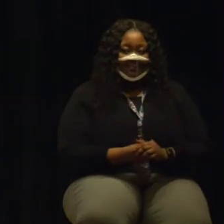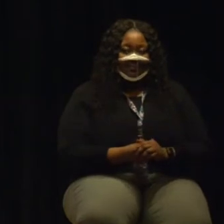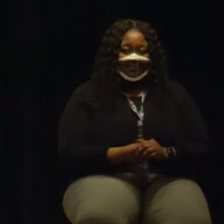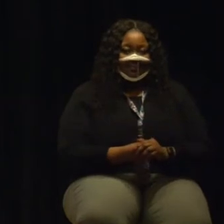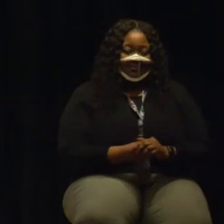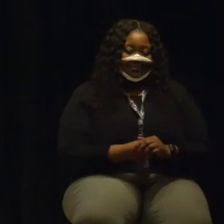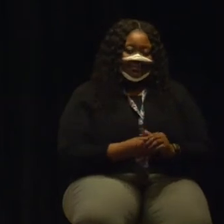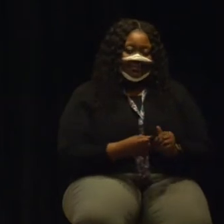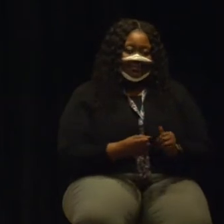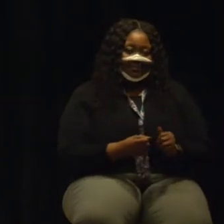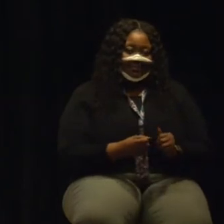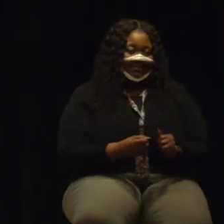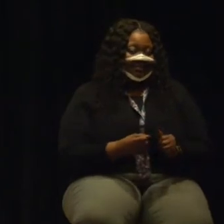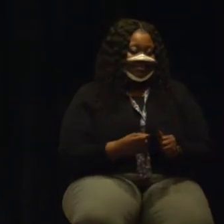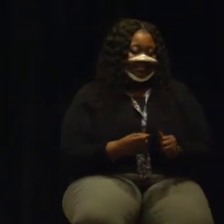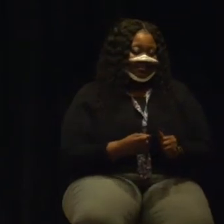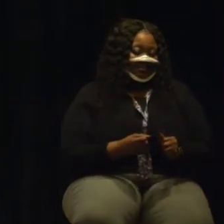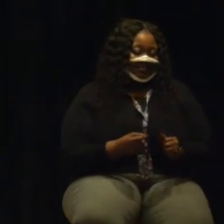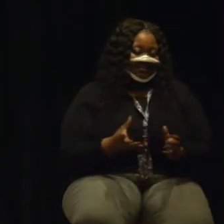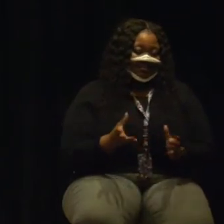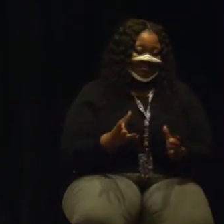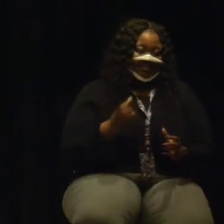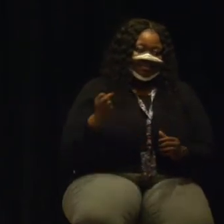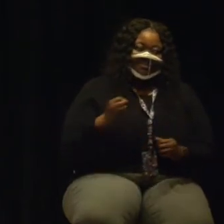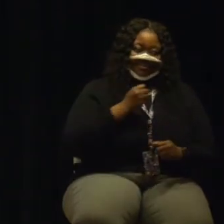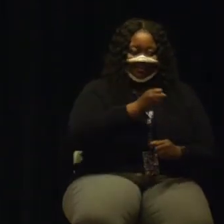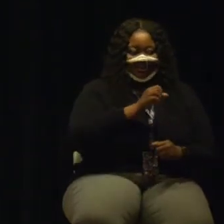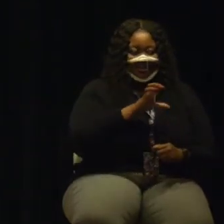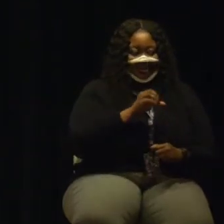have been locked in combat since before there was money in it.